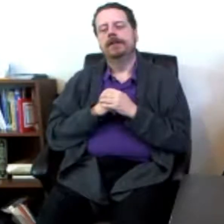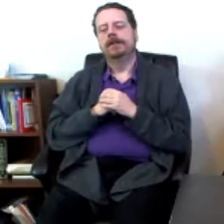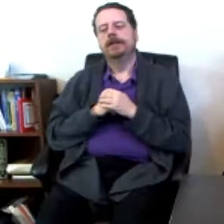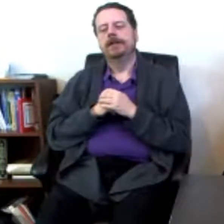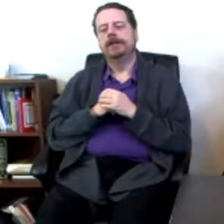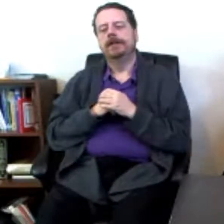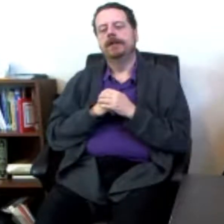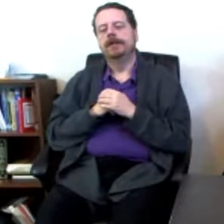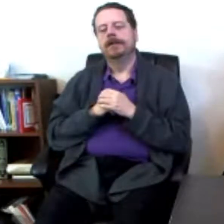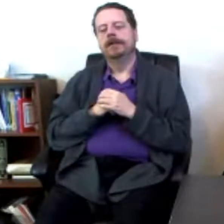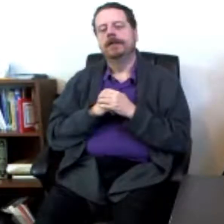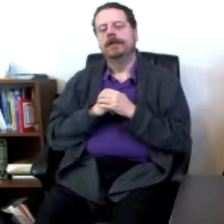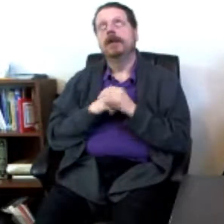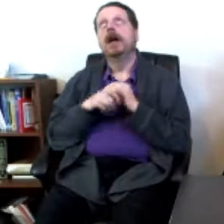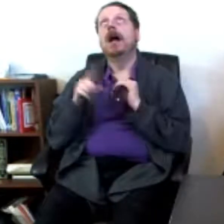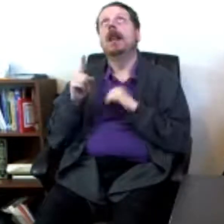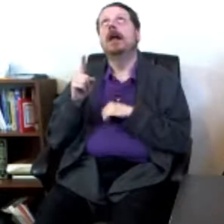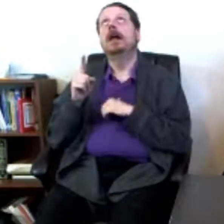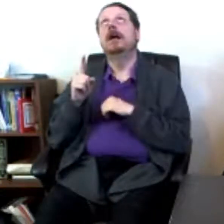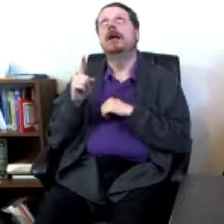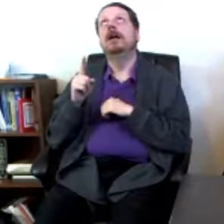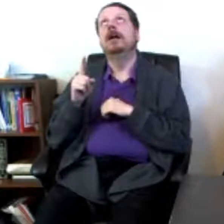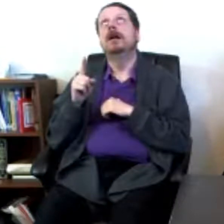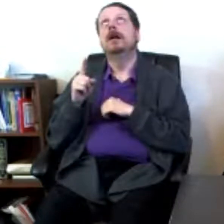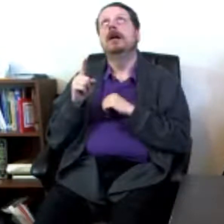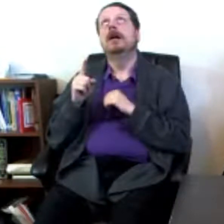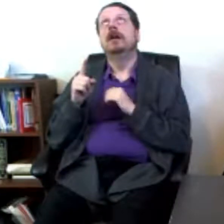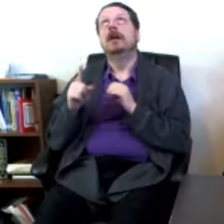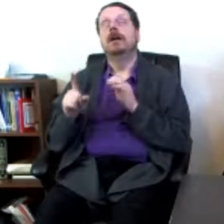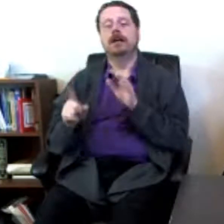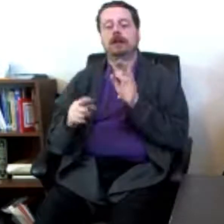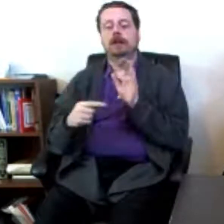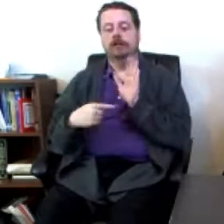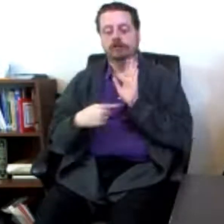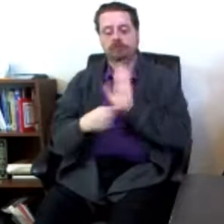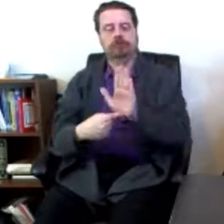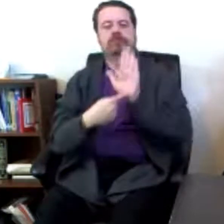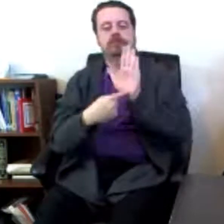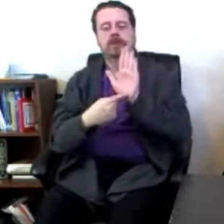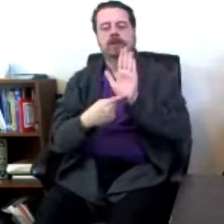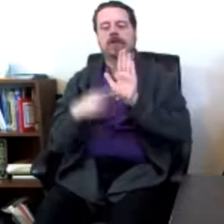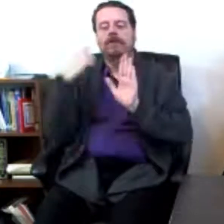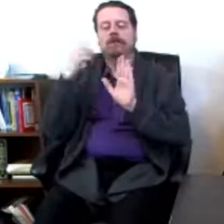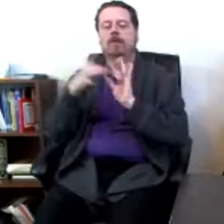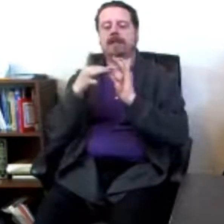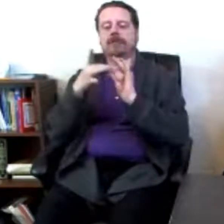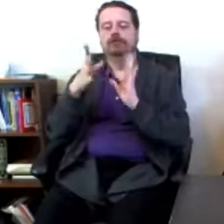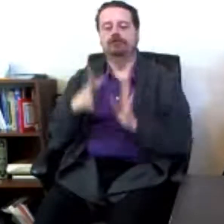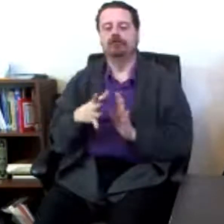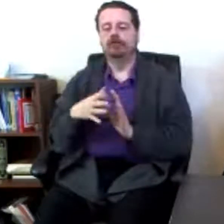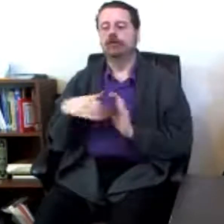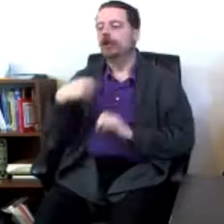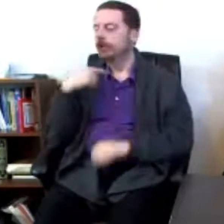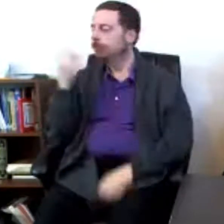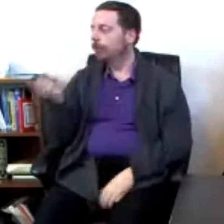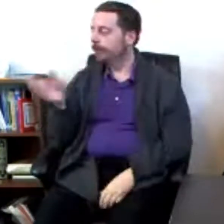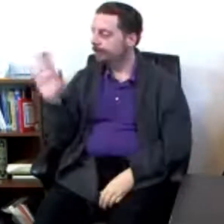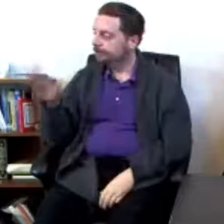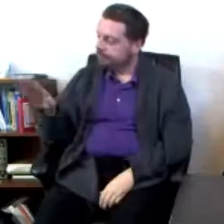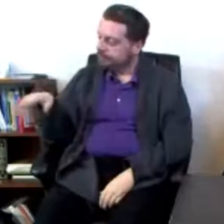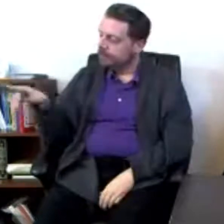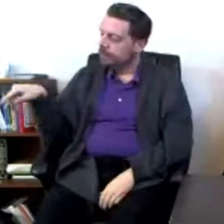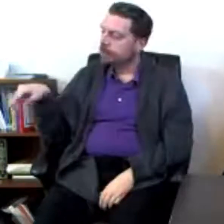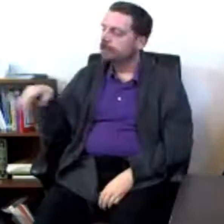Then Allah gave revelation to the messengers and told them,